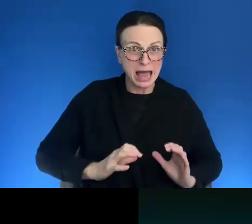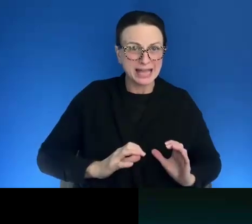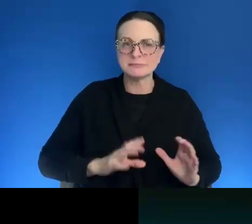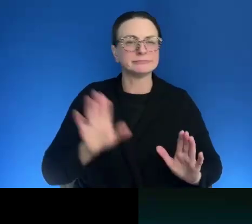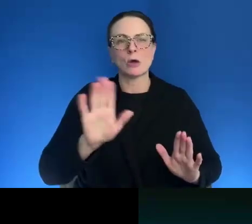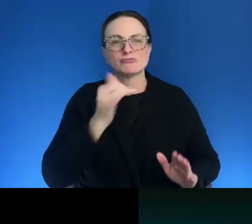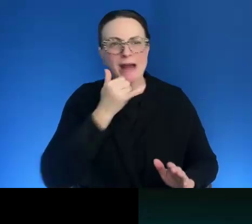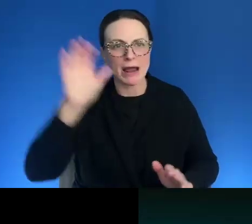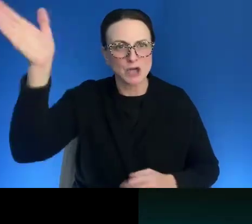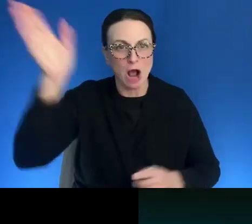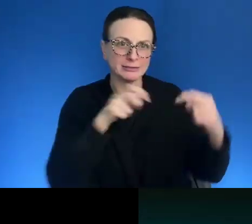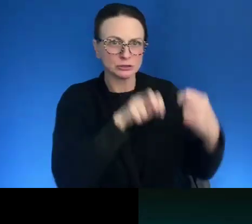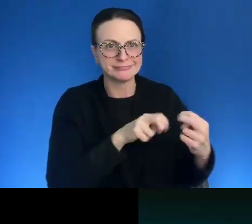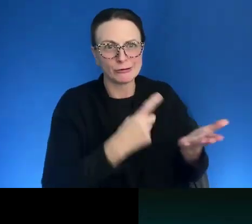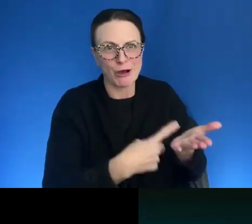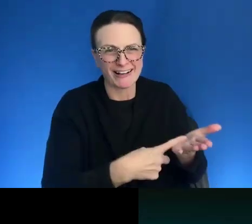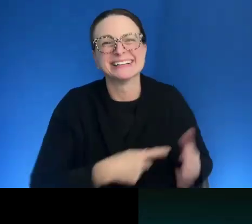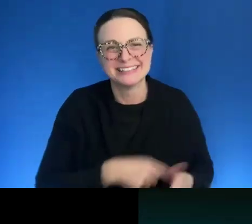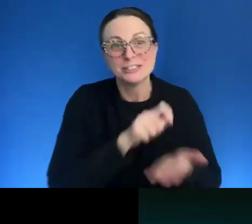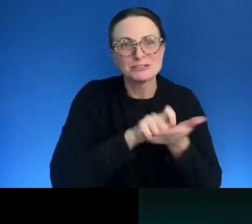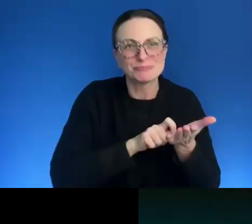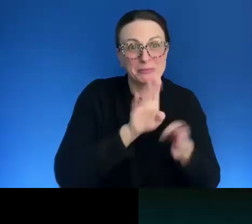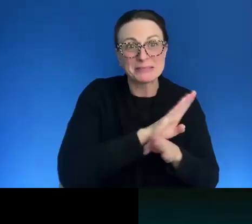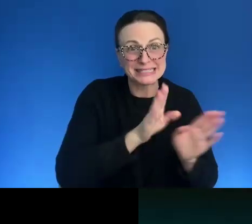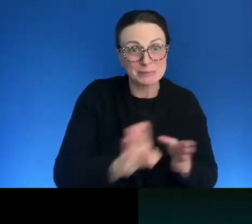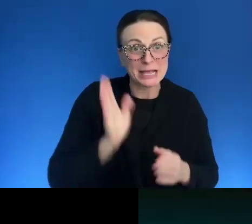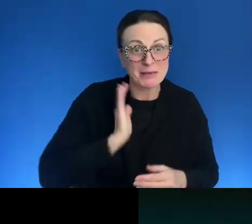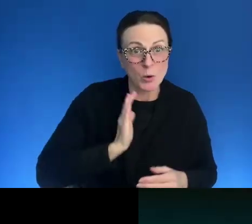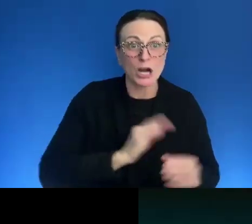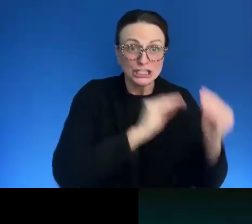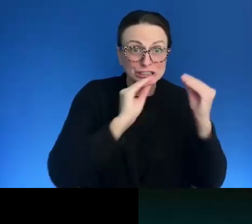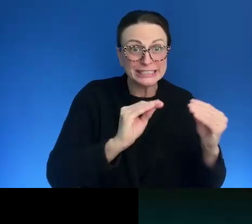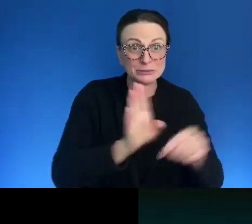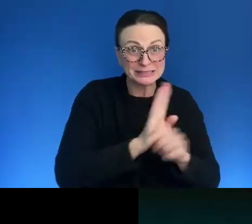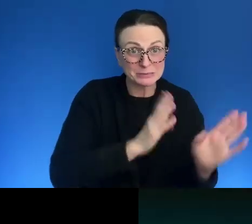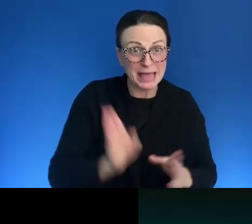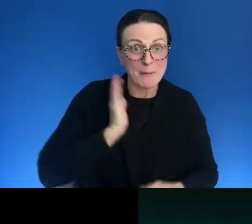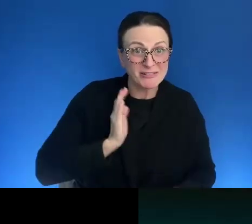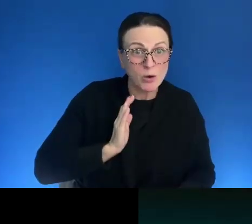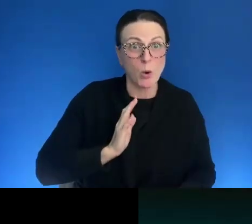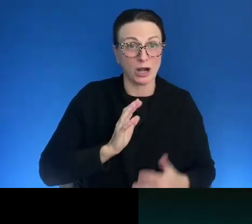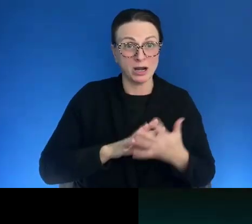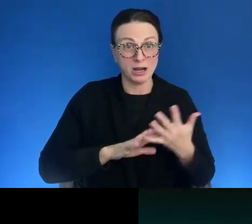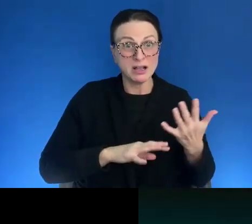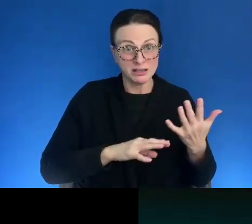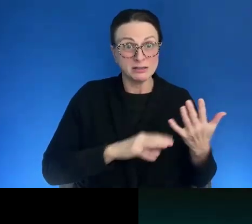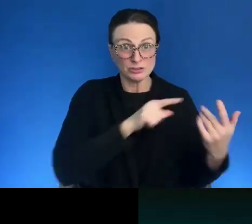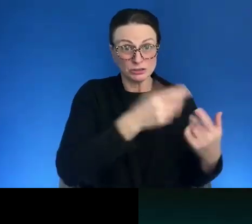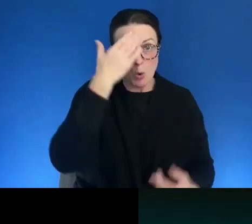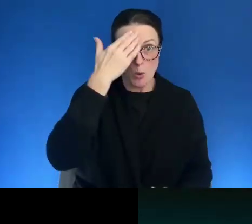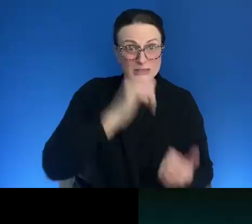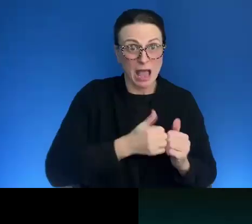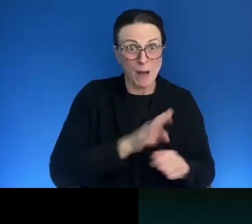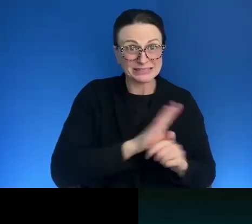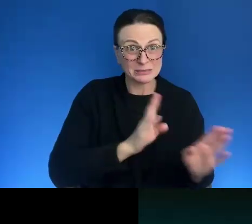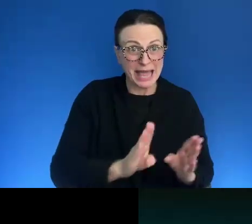she's written business plans for work before. She's been paid to teach business plan creation to people before. She